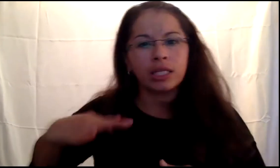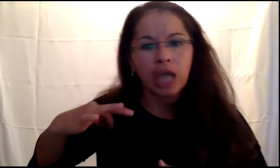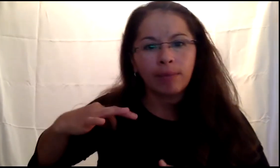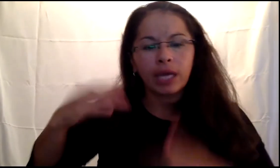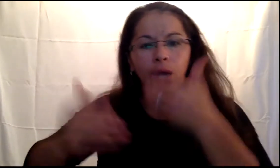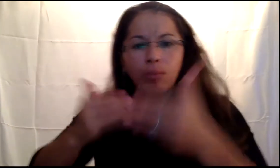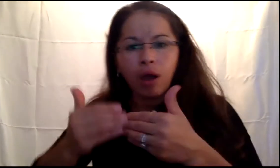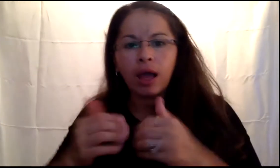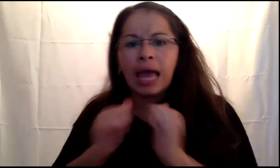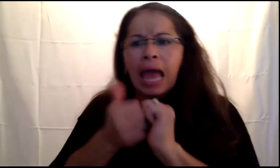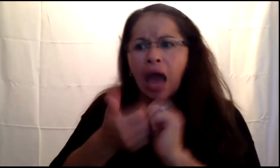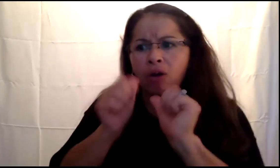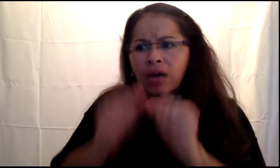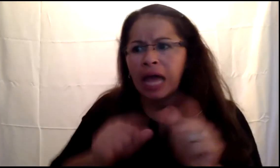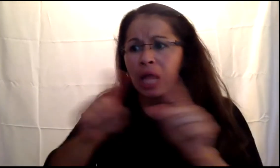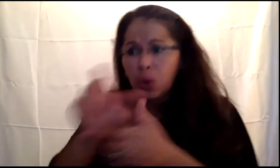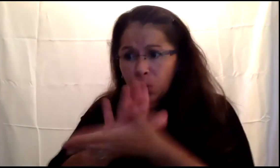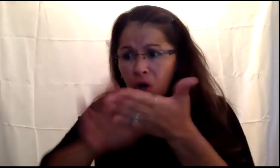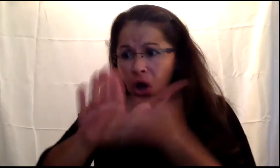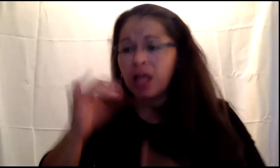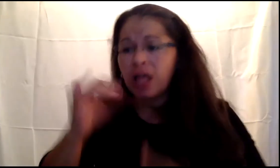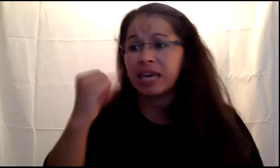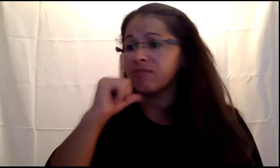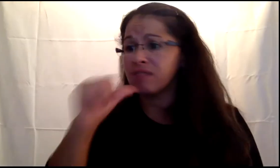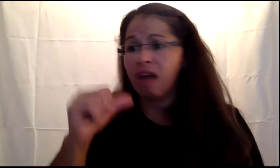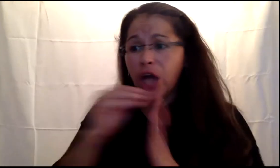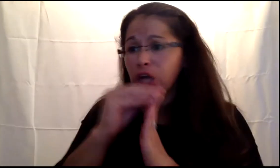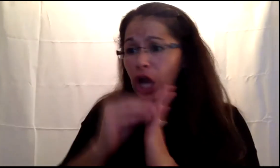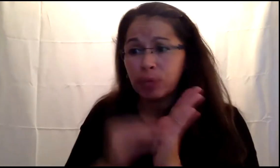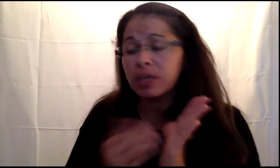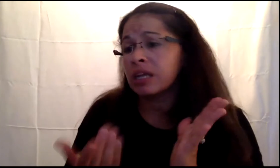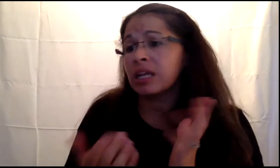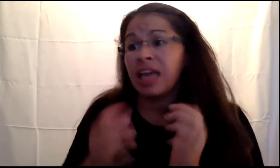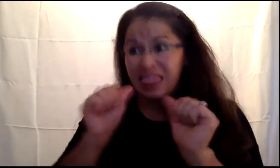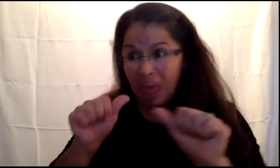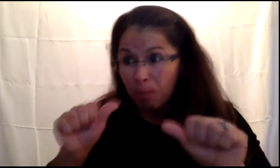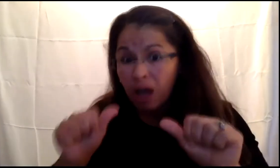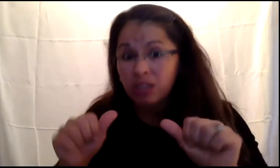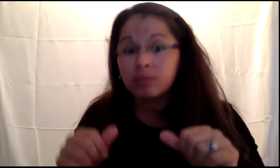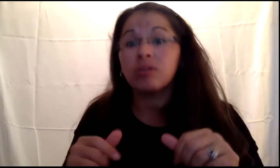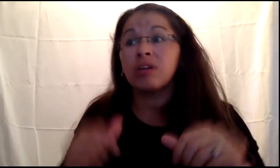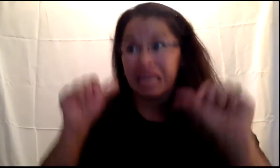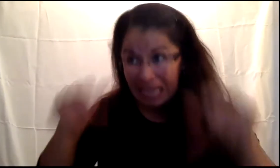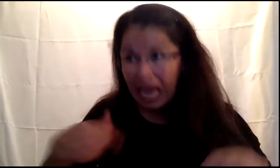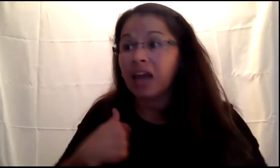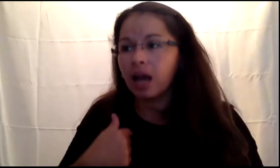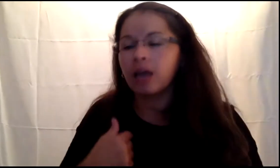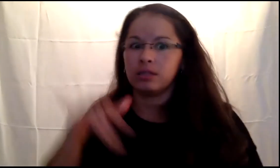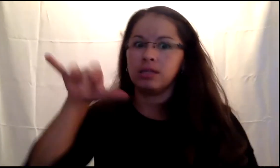being an undocumented student? Is that an obstacle? Is that something that I can still do? And absolutely, hopefully you have at least gotten that message. But I think as you move forward